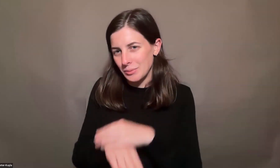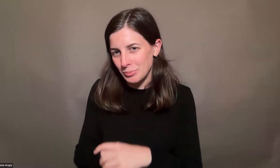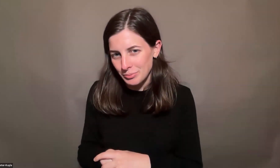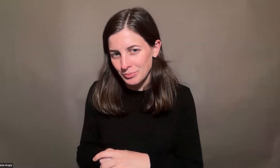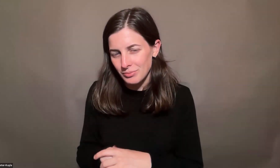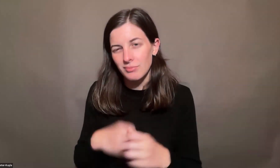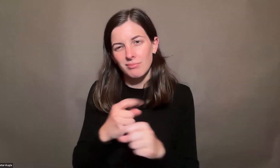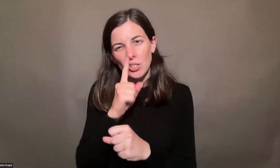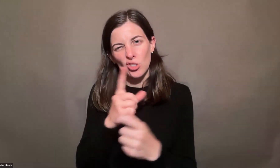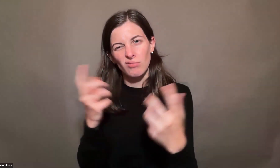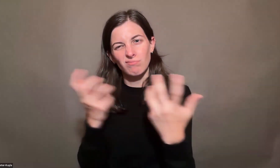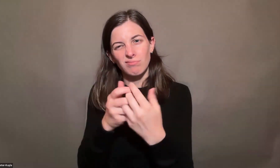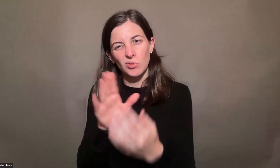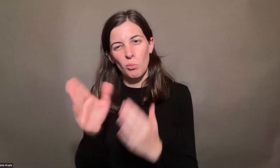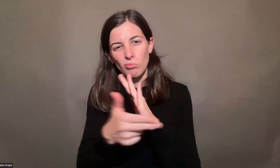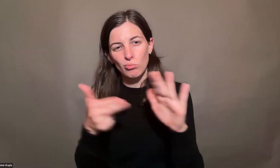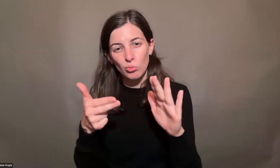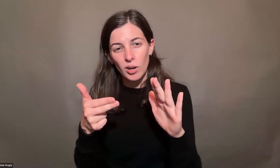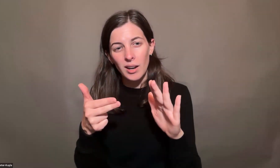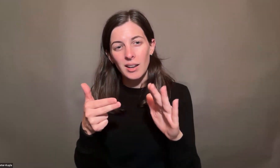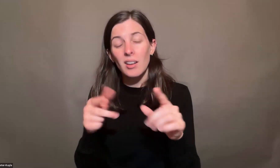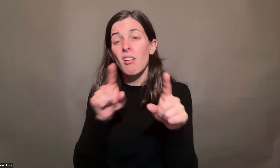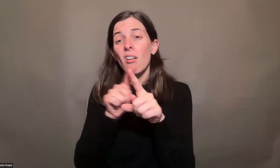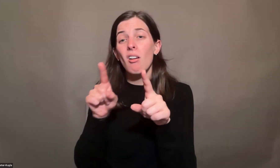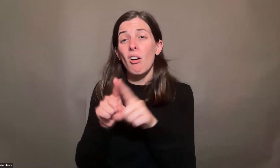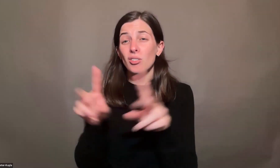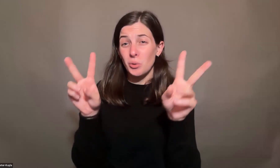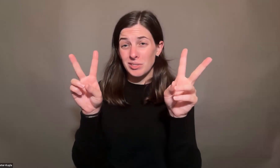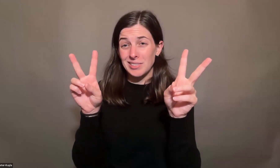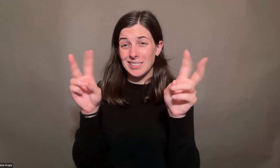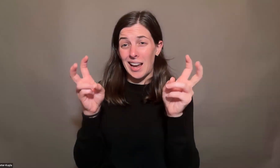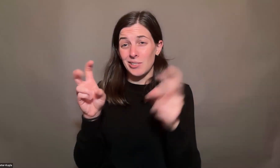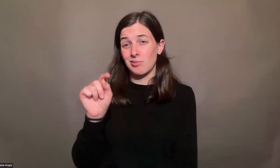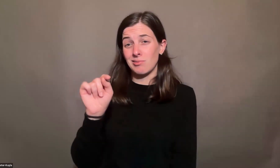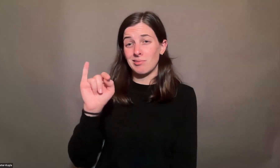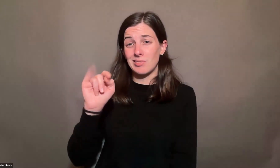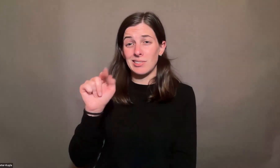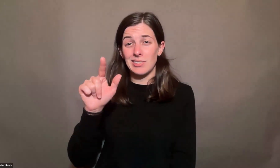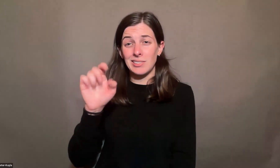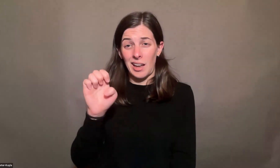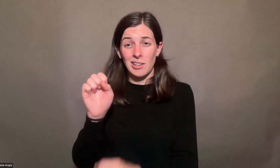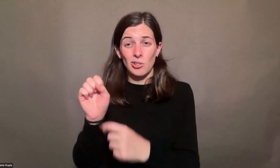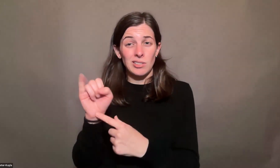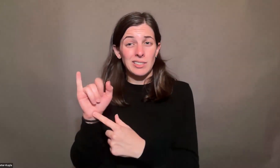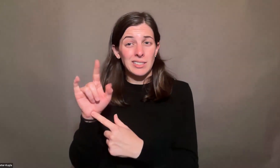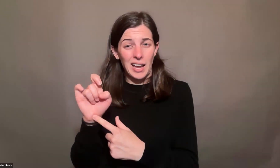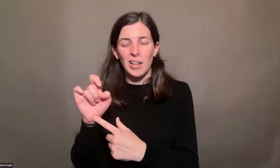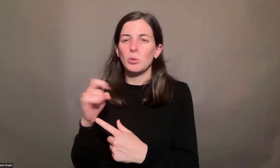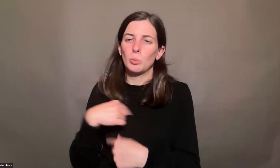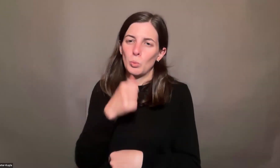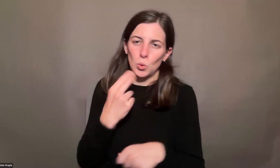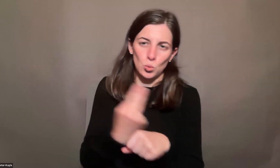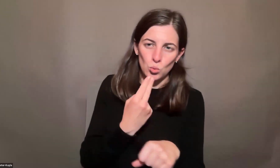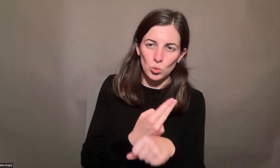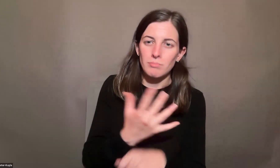thing to flag is the title style. So we tend not to use the title style in Word. We tend to use heading 1 as our first heading. The title